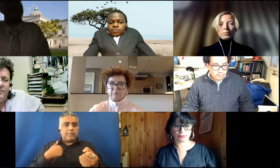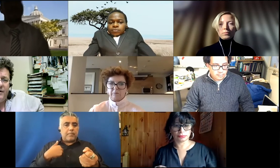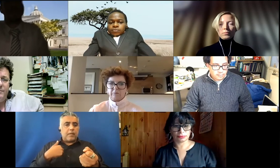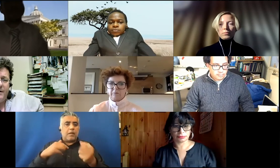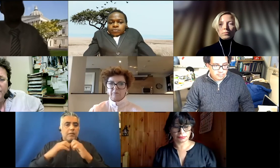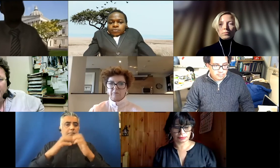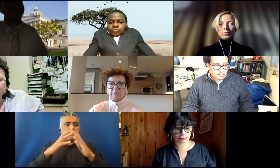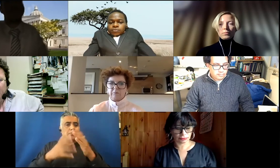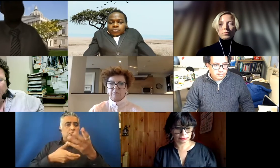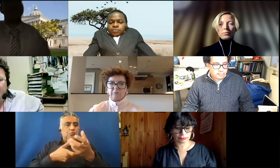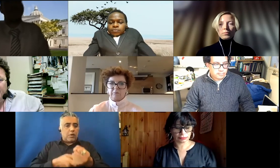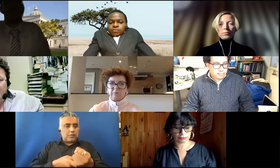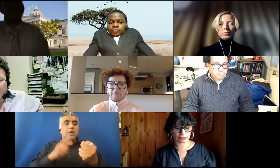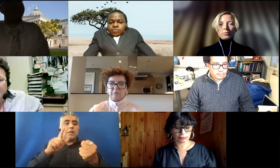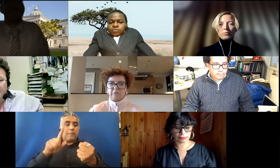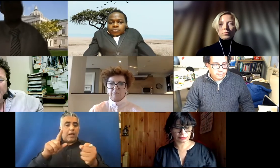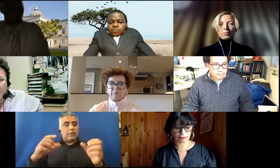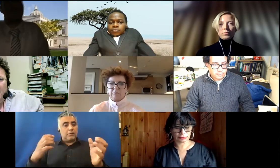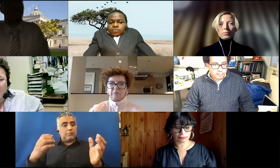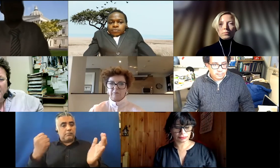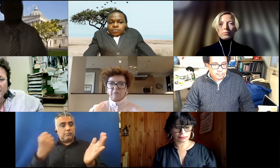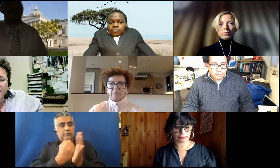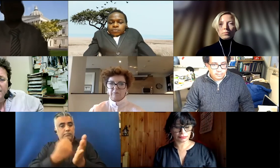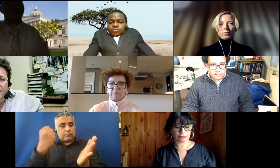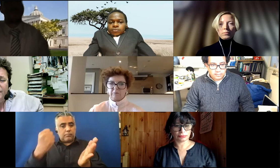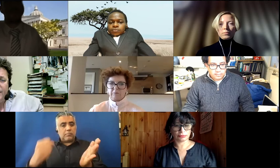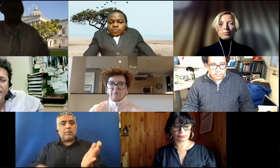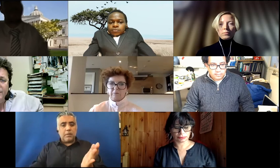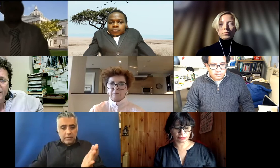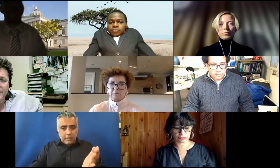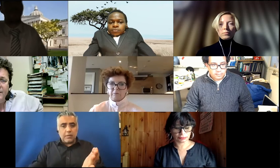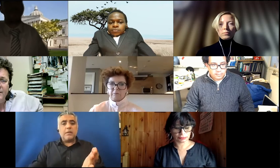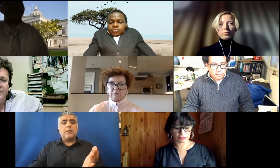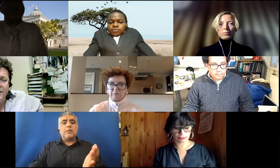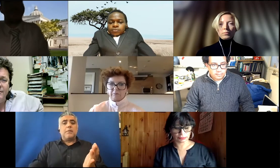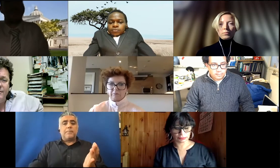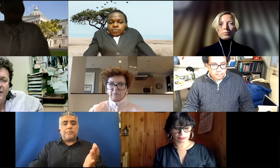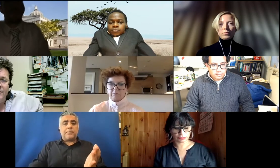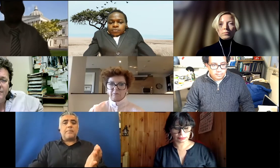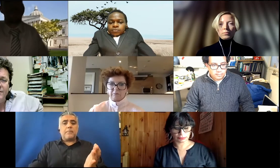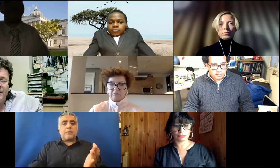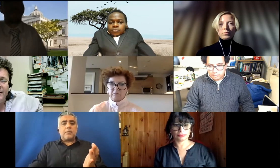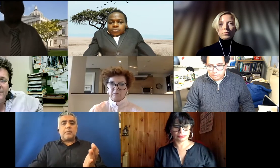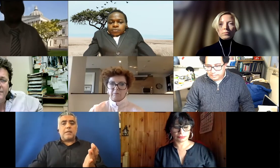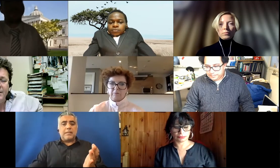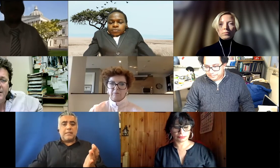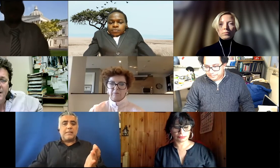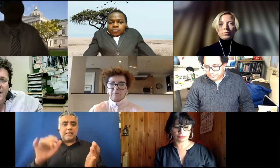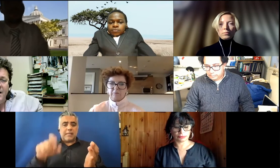building up trust by certification. And certification means that you have to have some